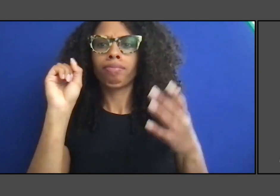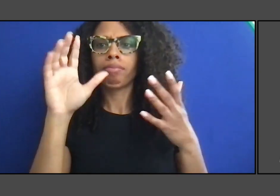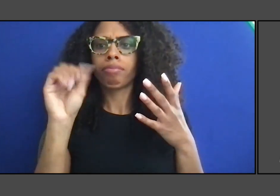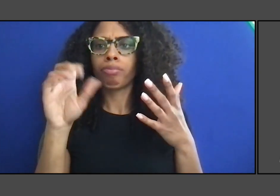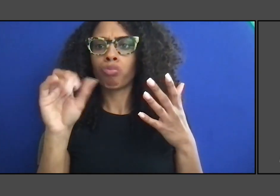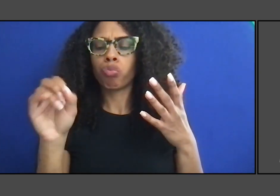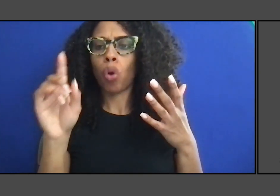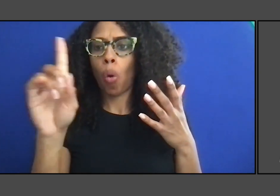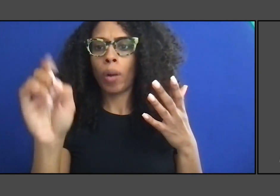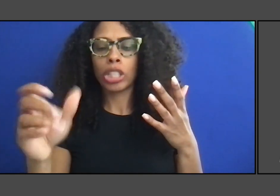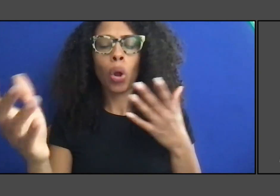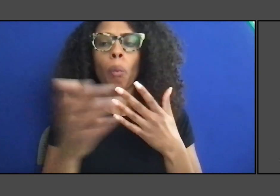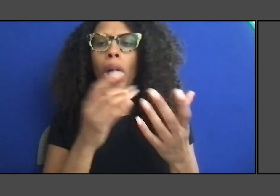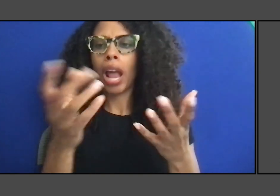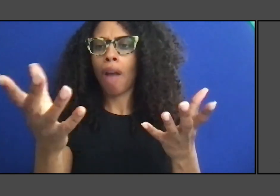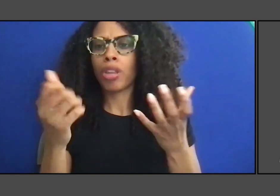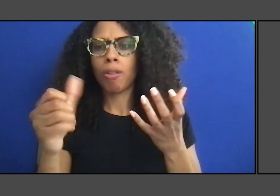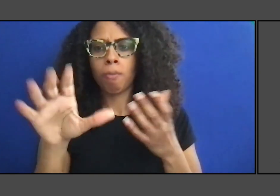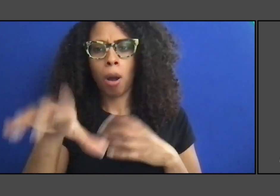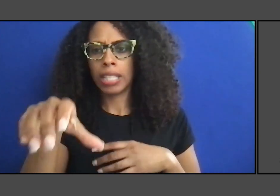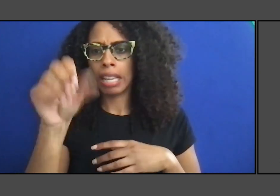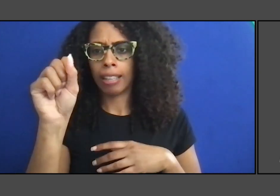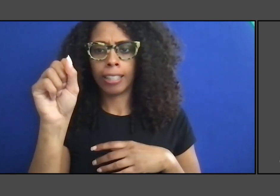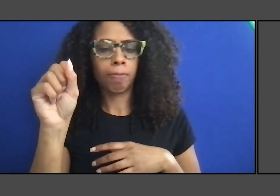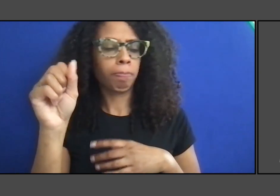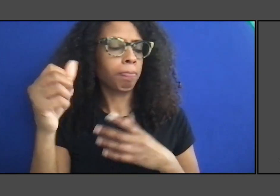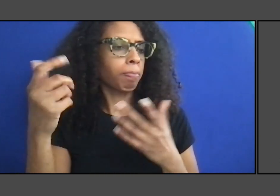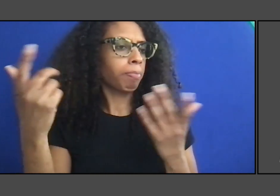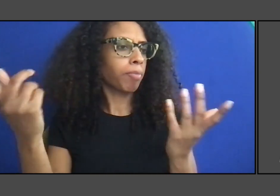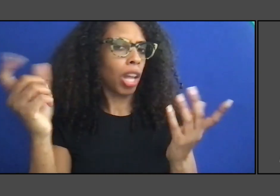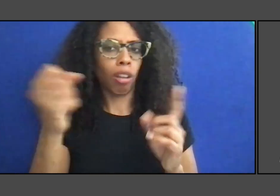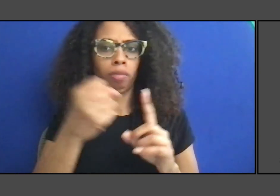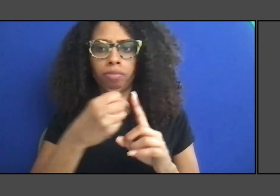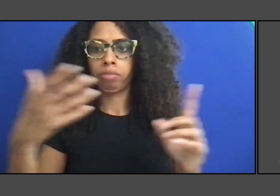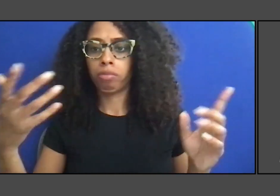we can do as much as possible.